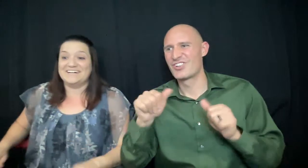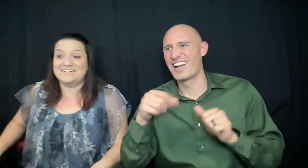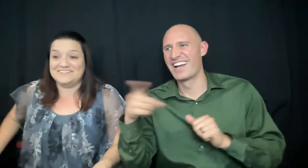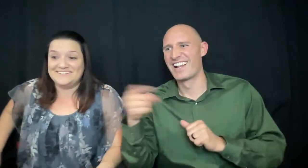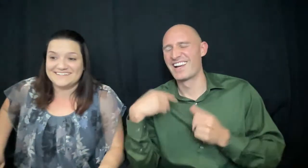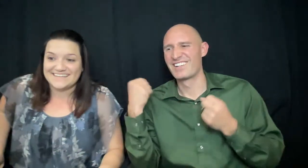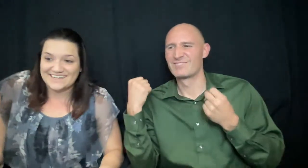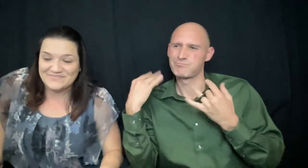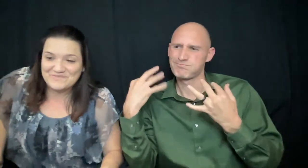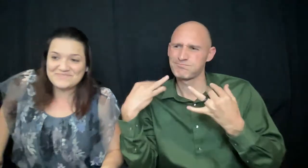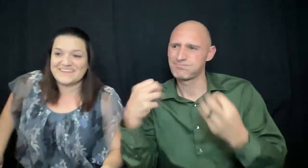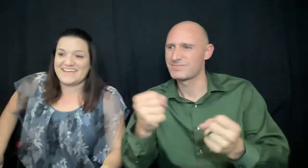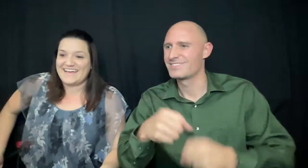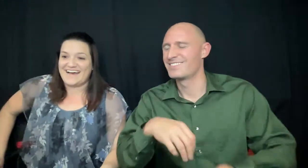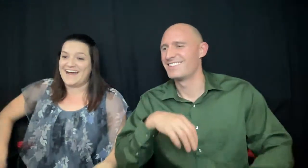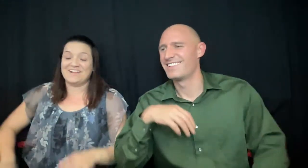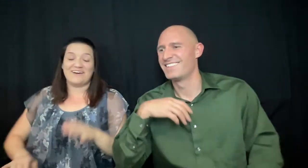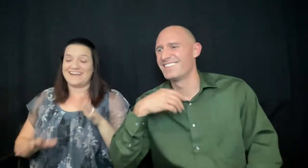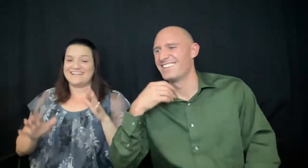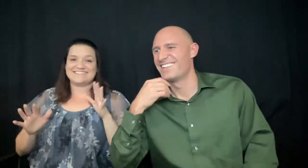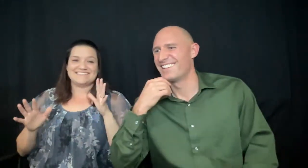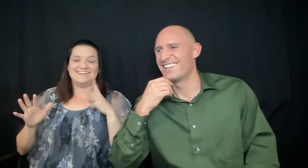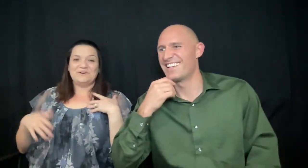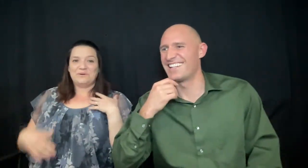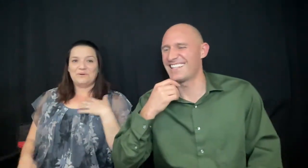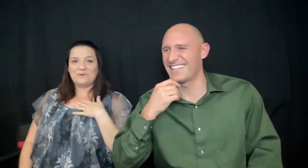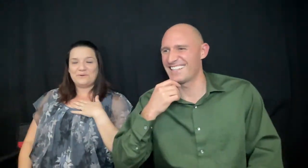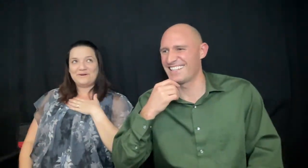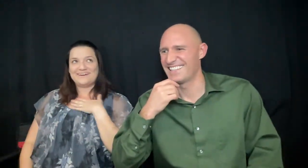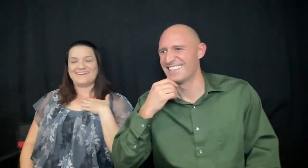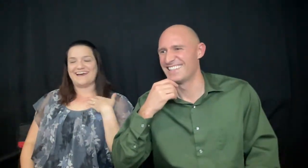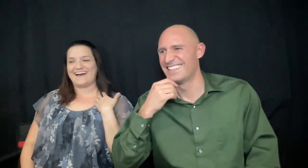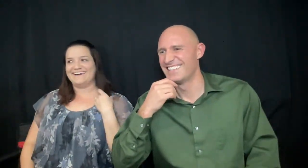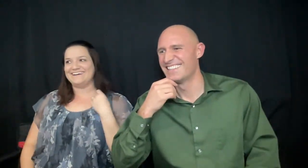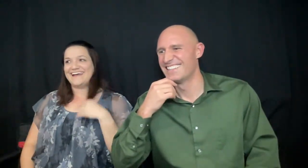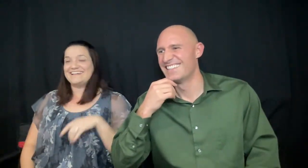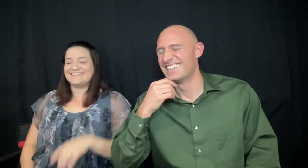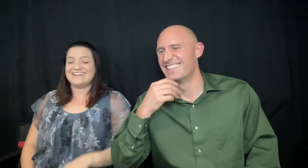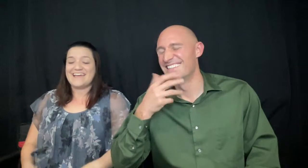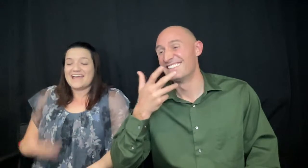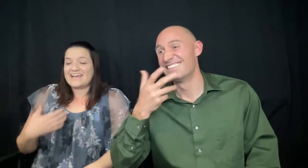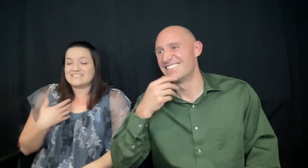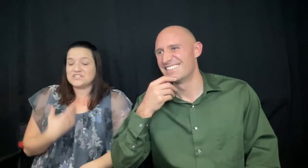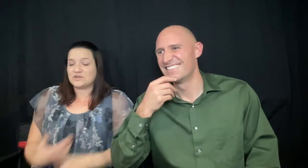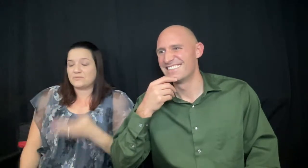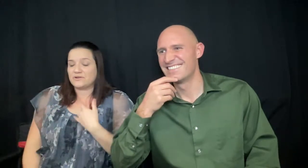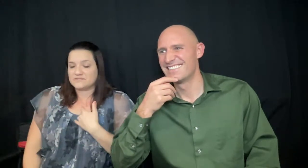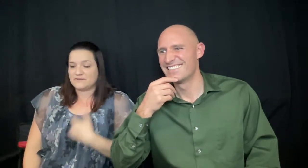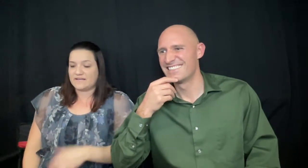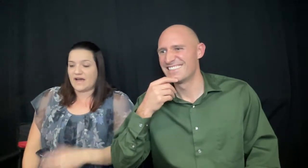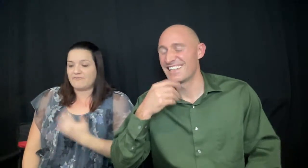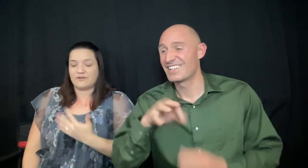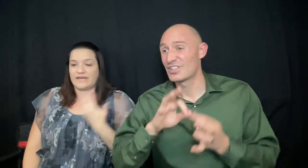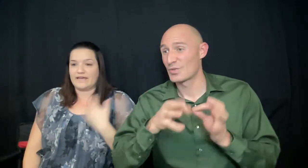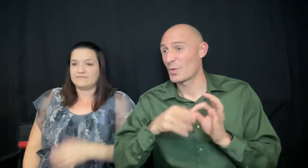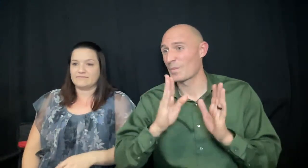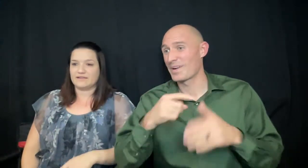know. And it's, yeah. And as an interpreter, it's funny. I forget that